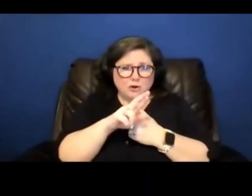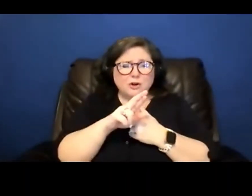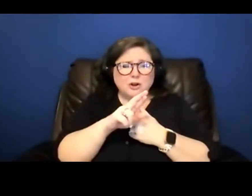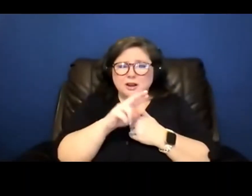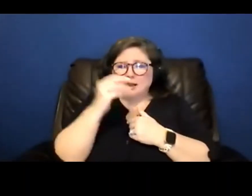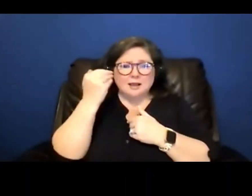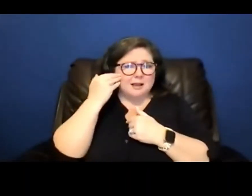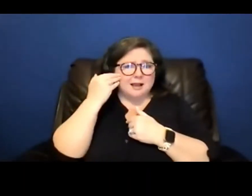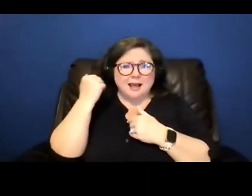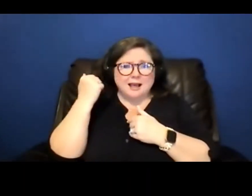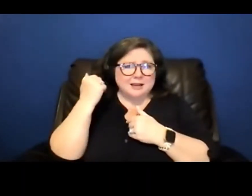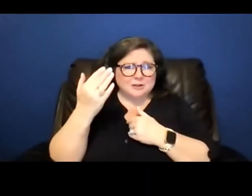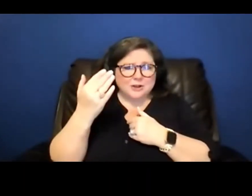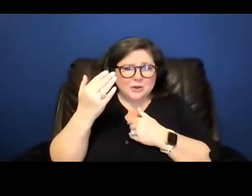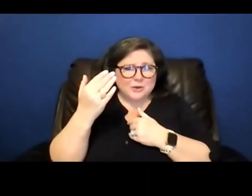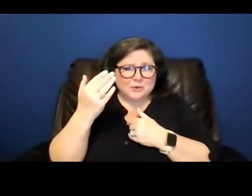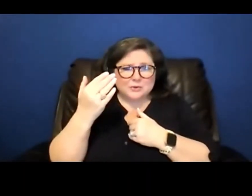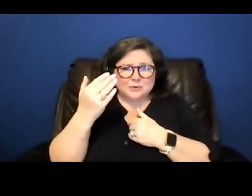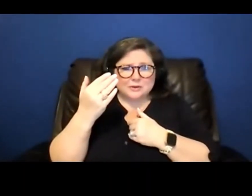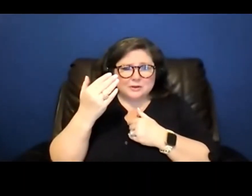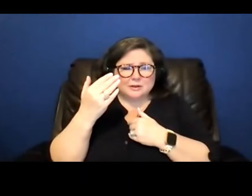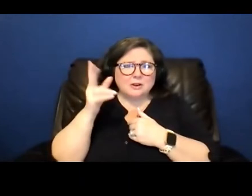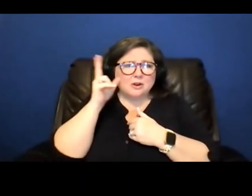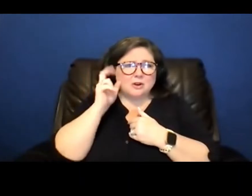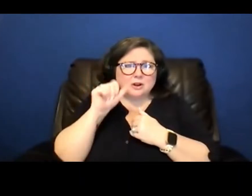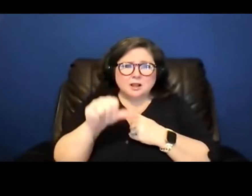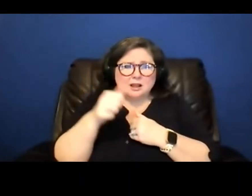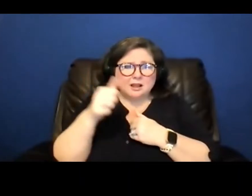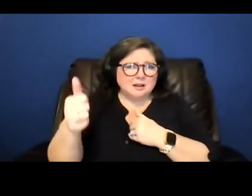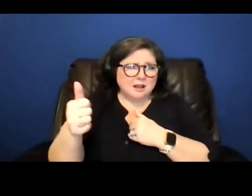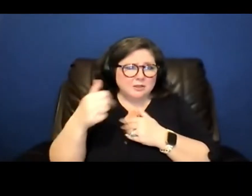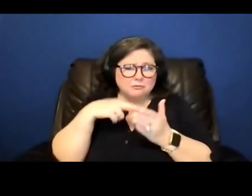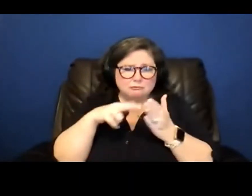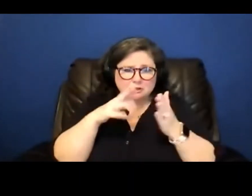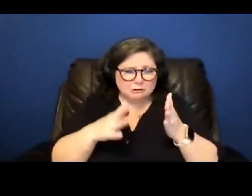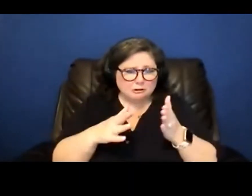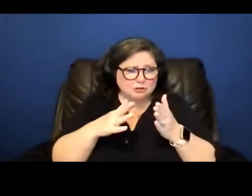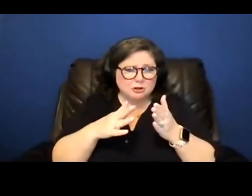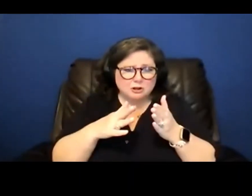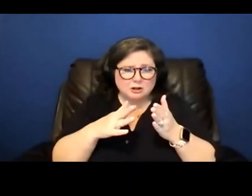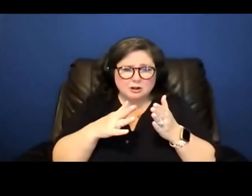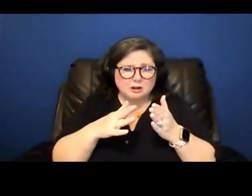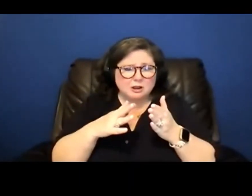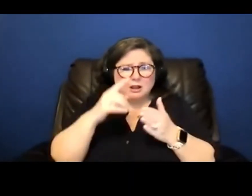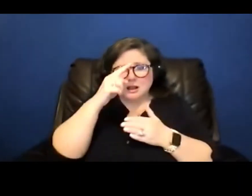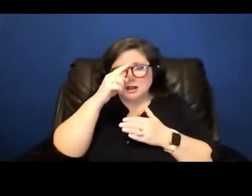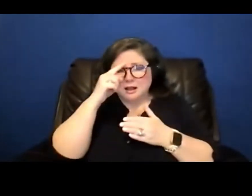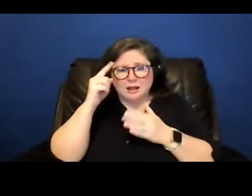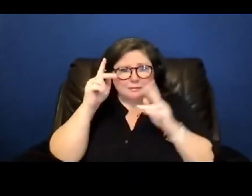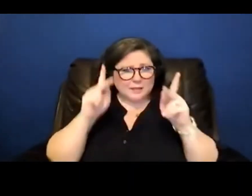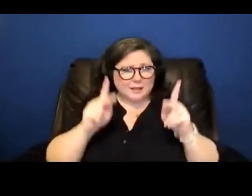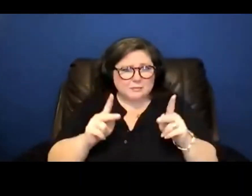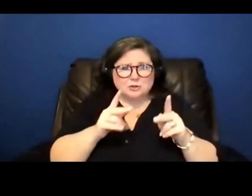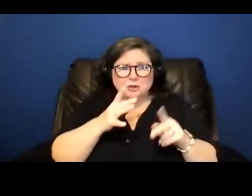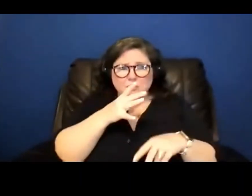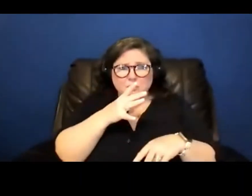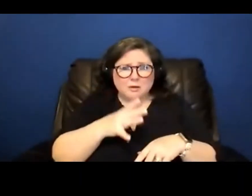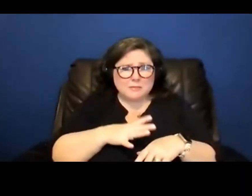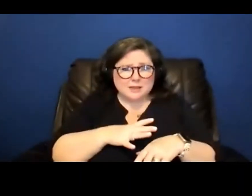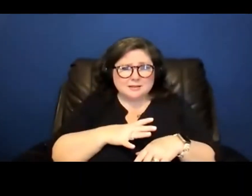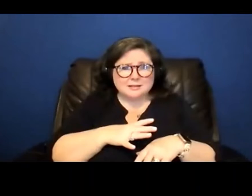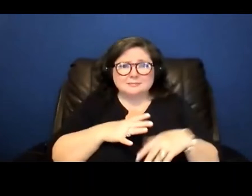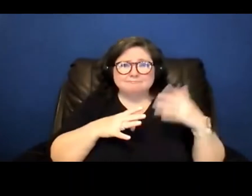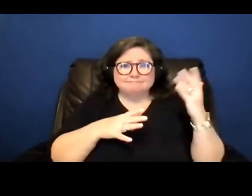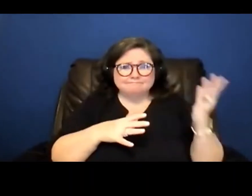known another or heard another researcher of color, Black person, a woman, talk